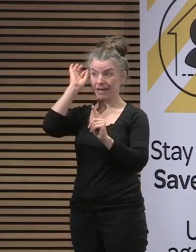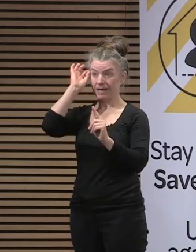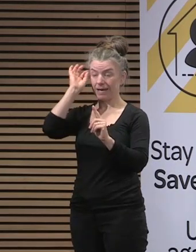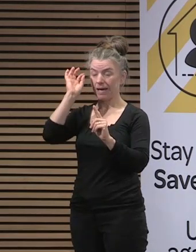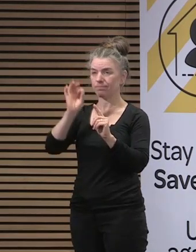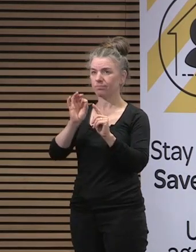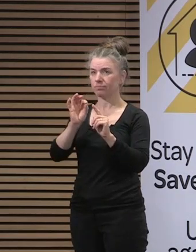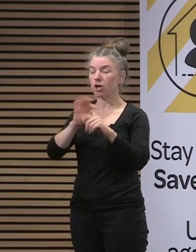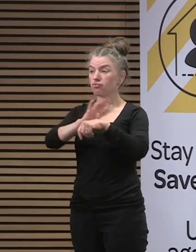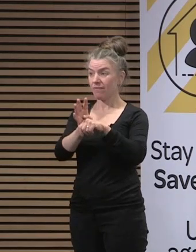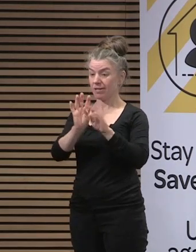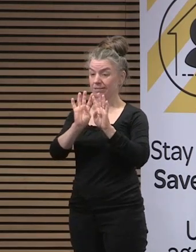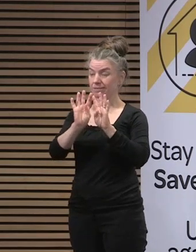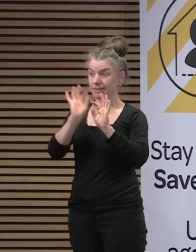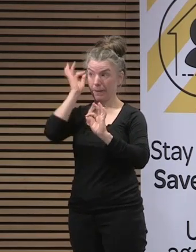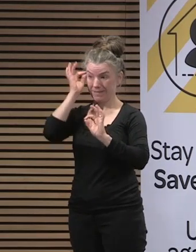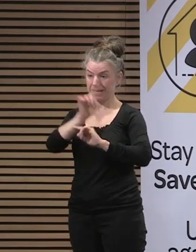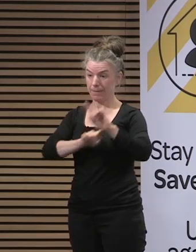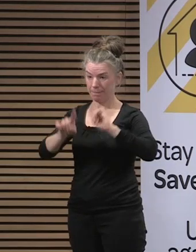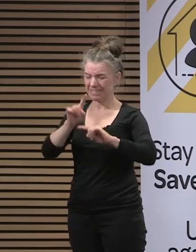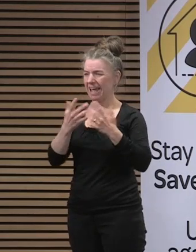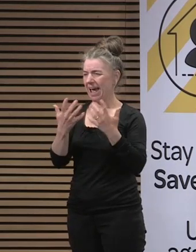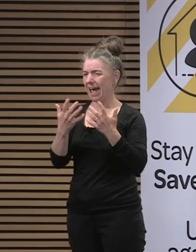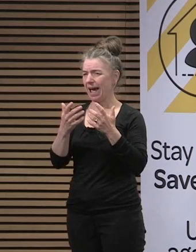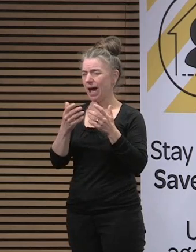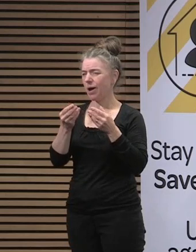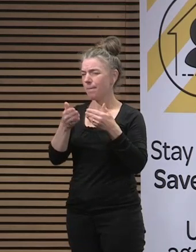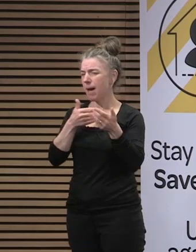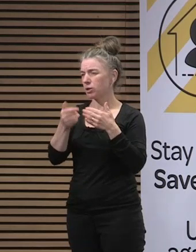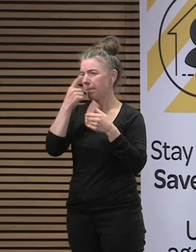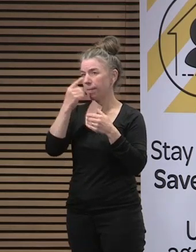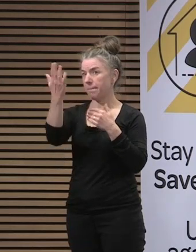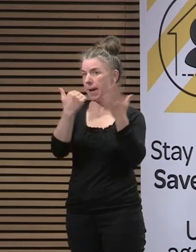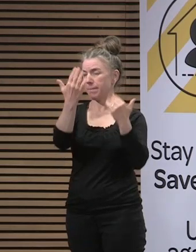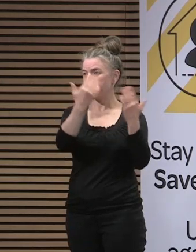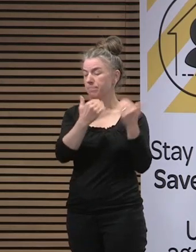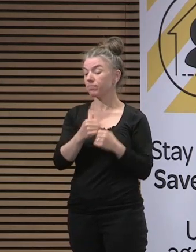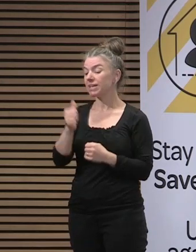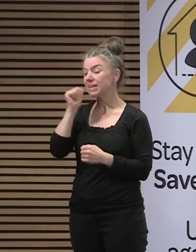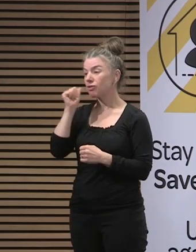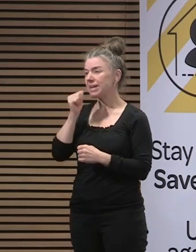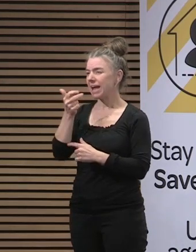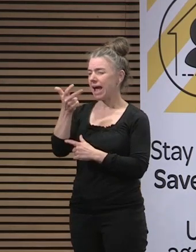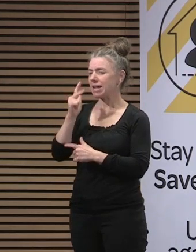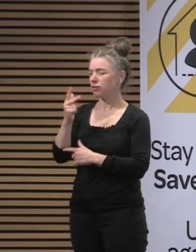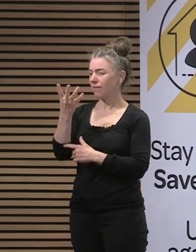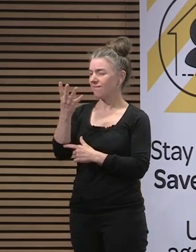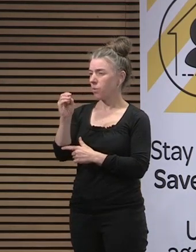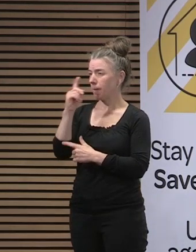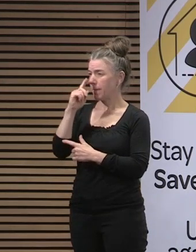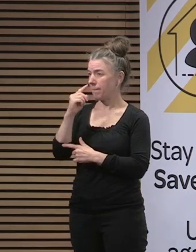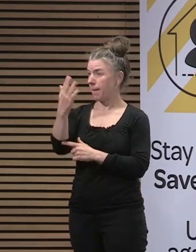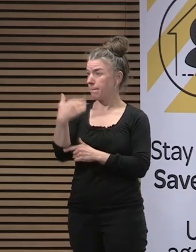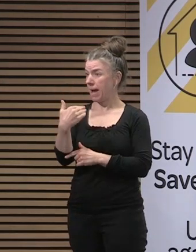border measures and the management of New Zealanders returning from overseas. Yesterday, 840 roughly people arrived back